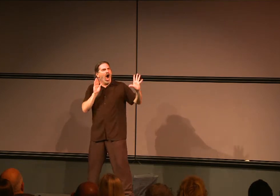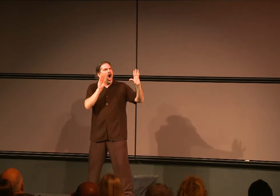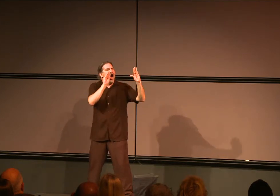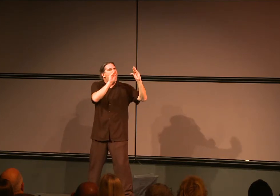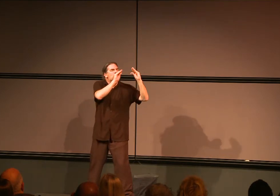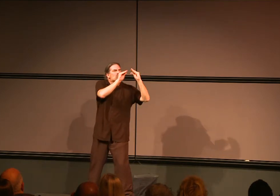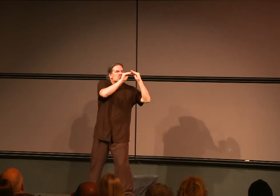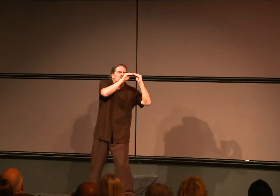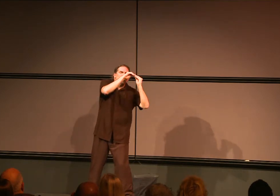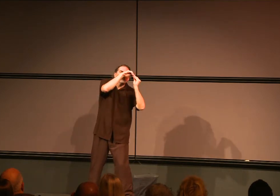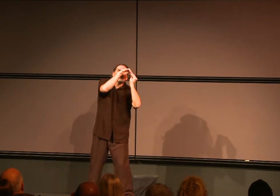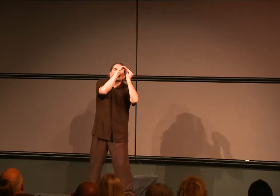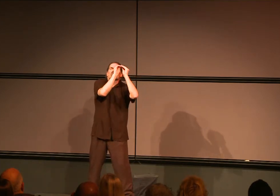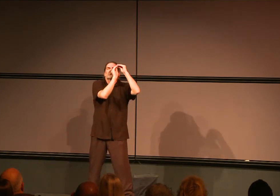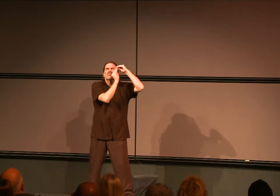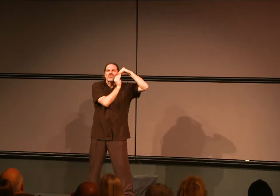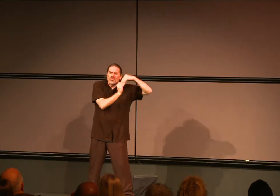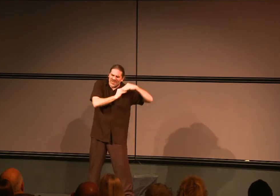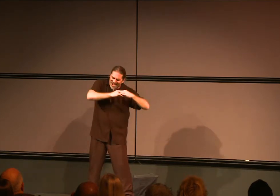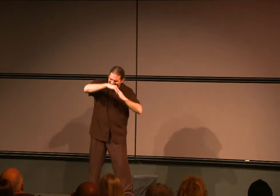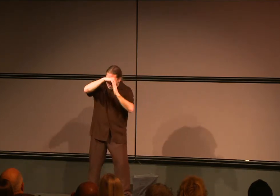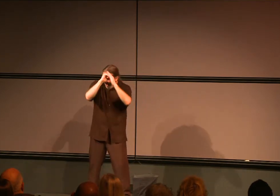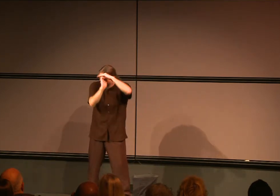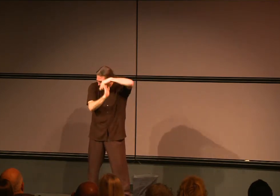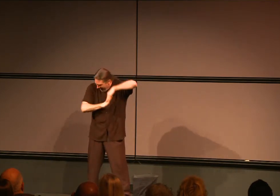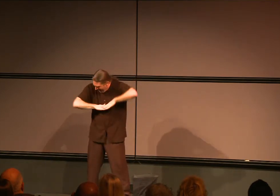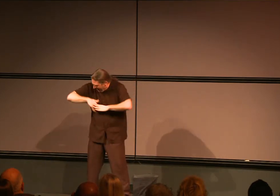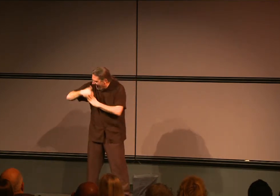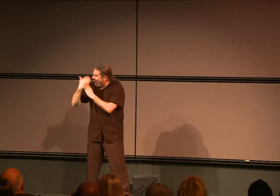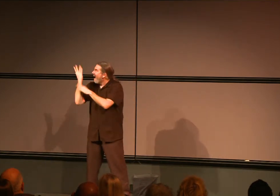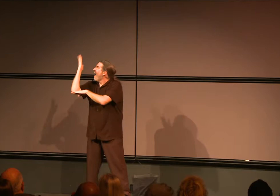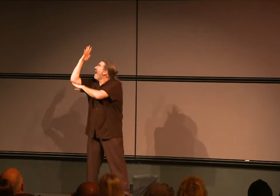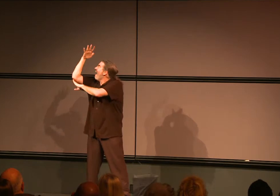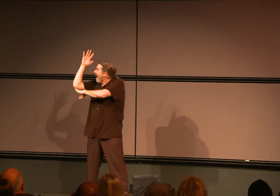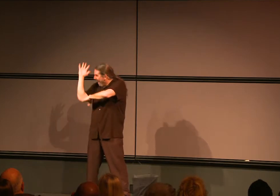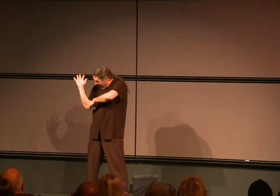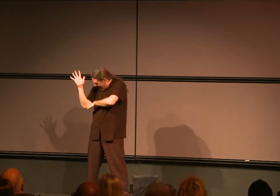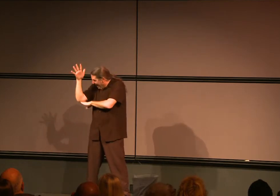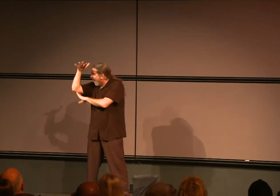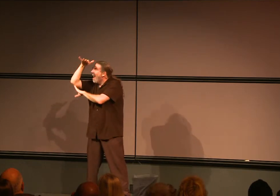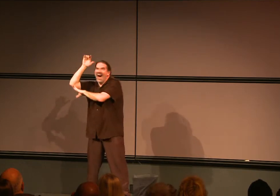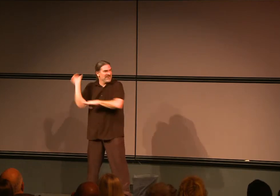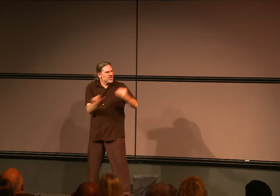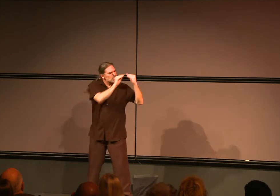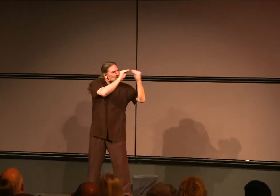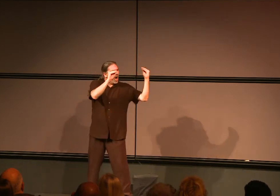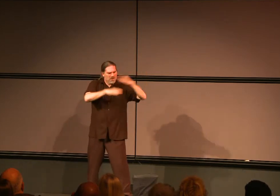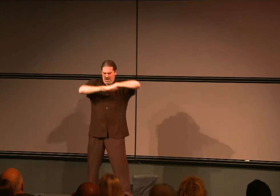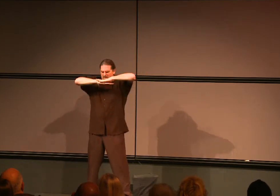The kiss. Moves the earth, moves the trees.